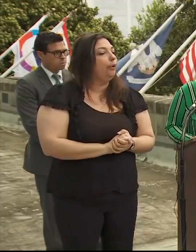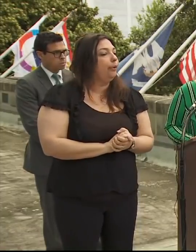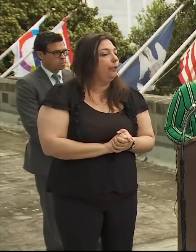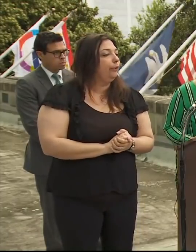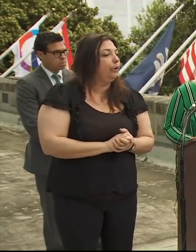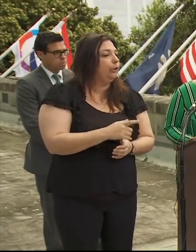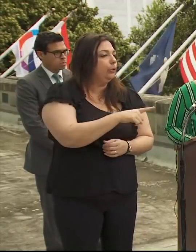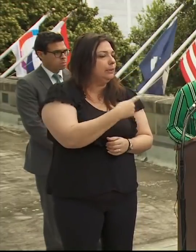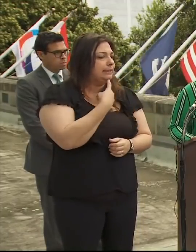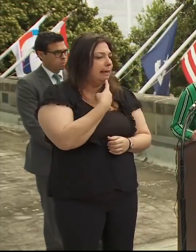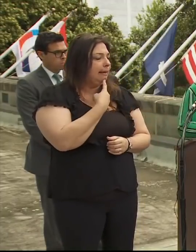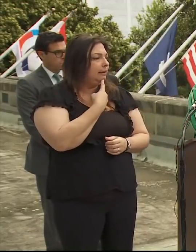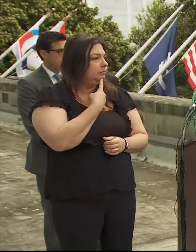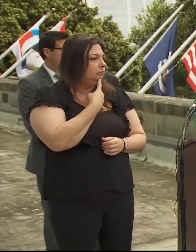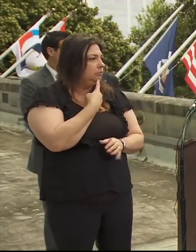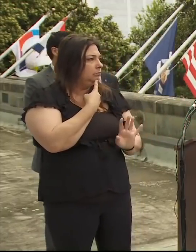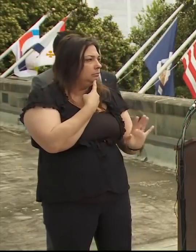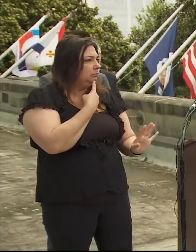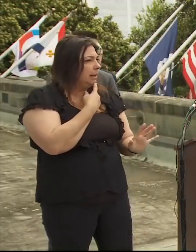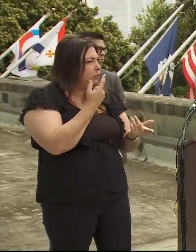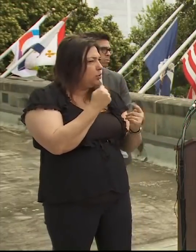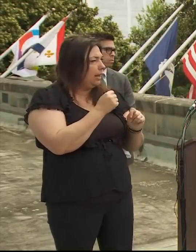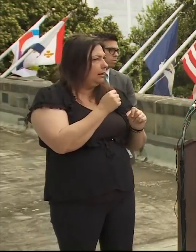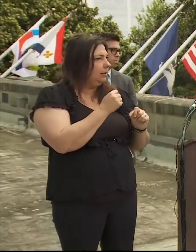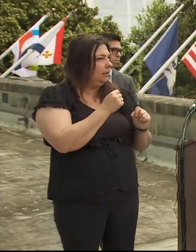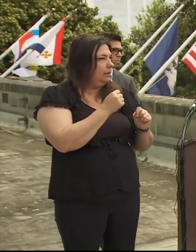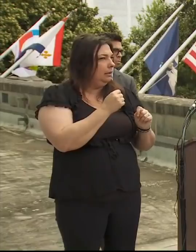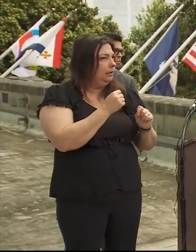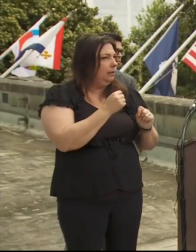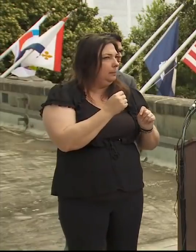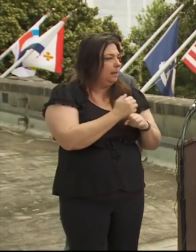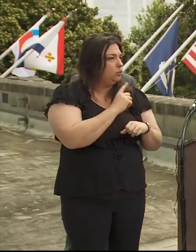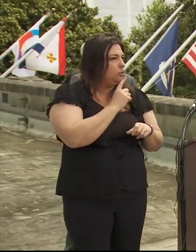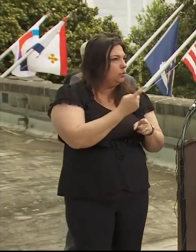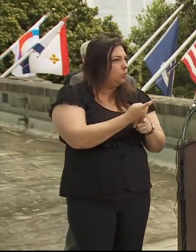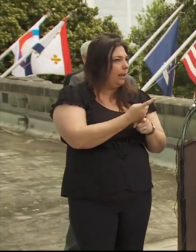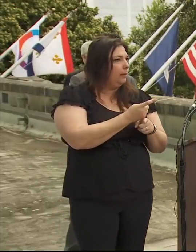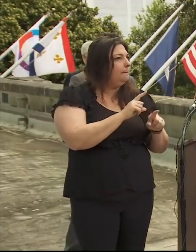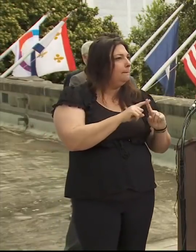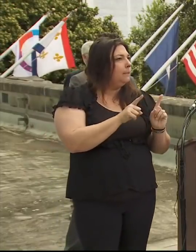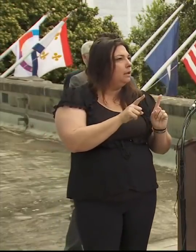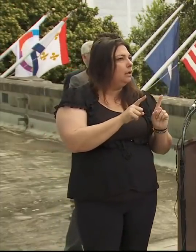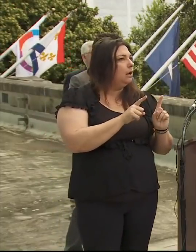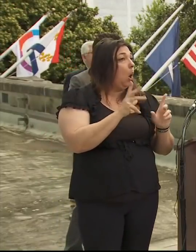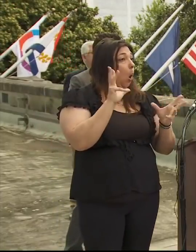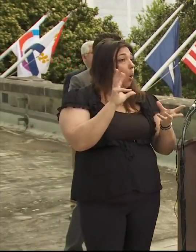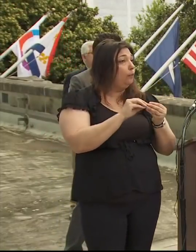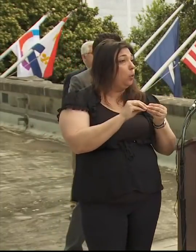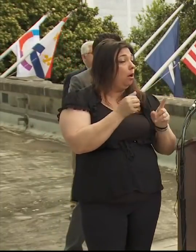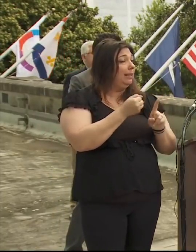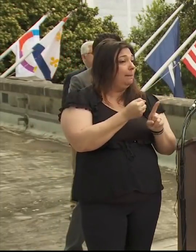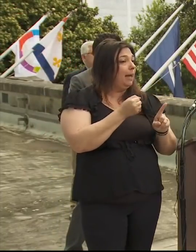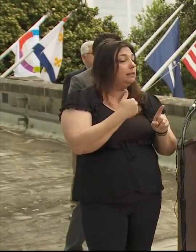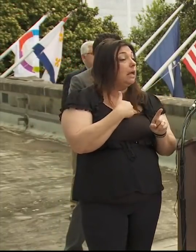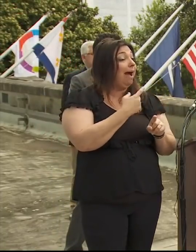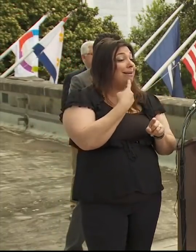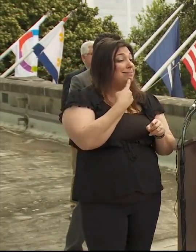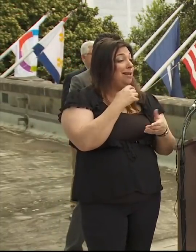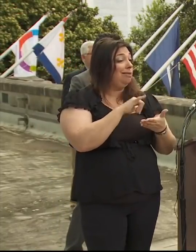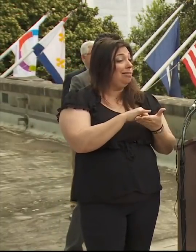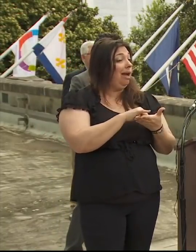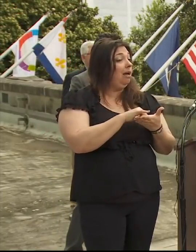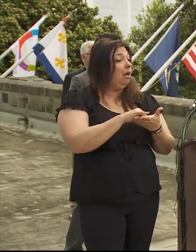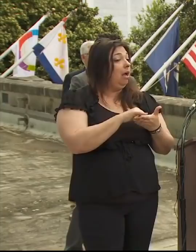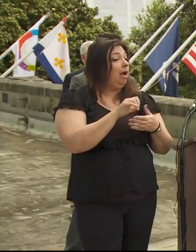you said, I'm trying maybe paraphrasing here, in regards to the overall impact. I said that